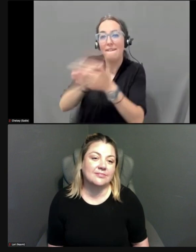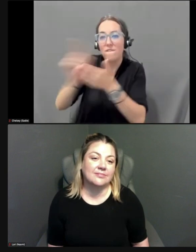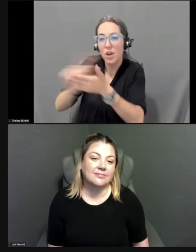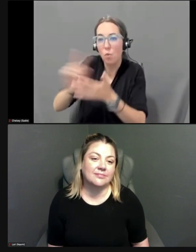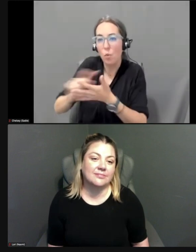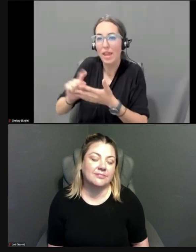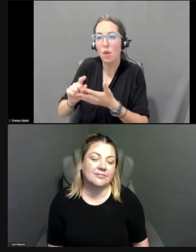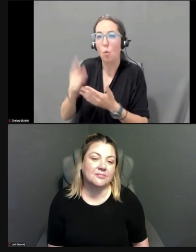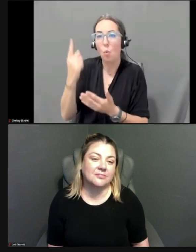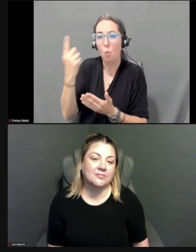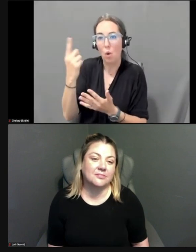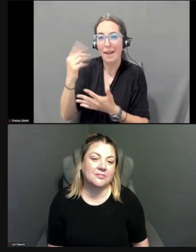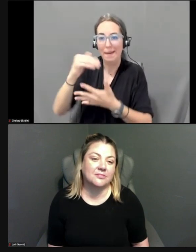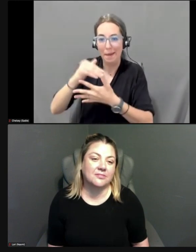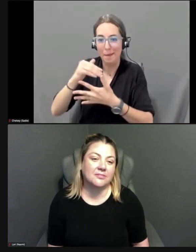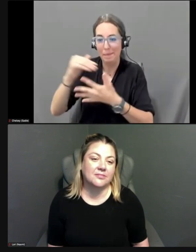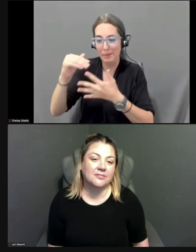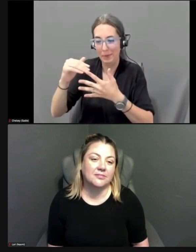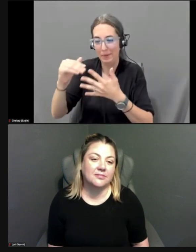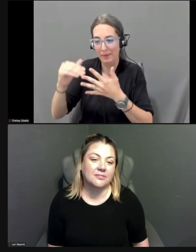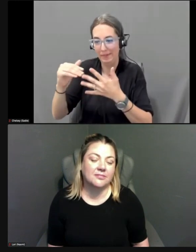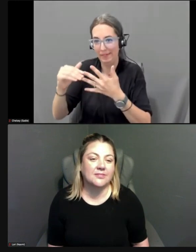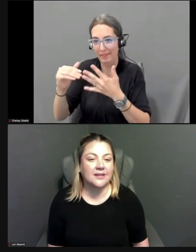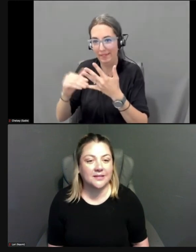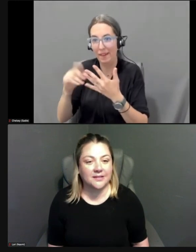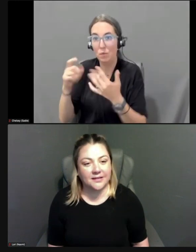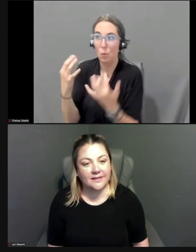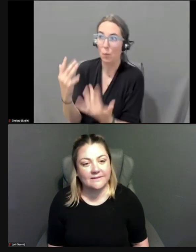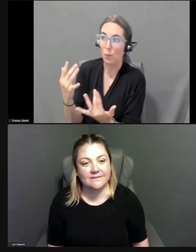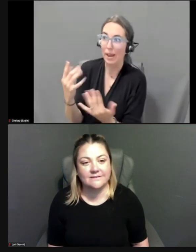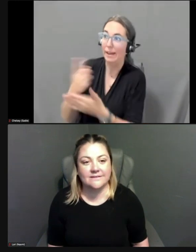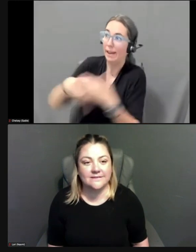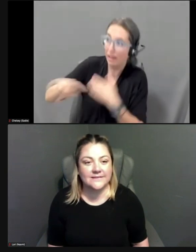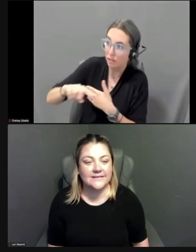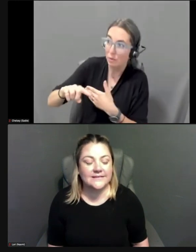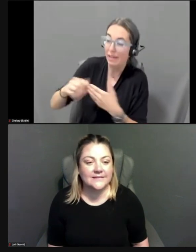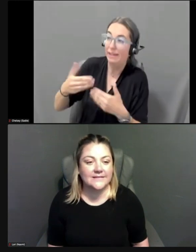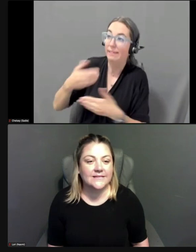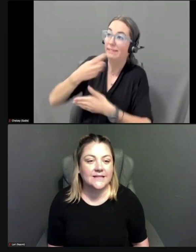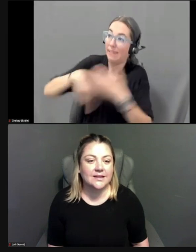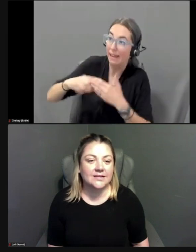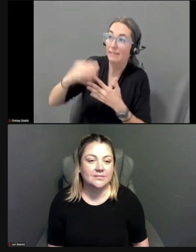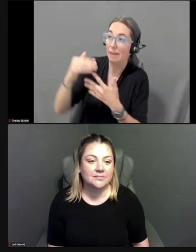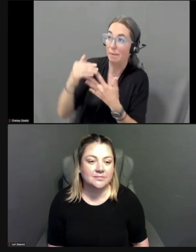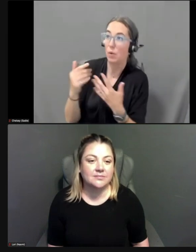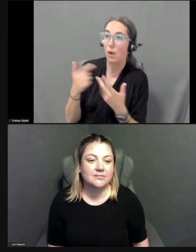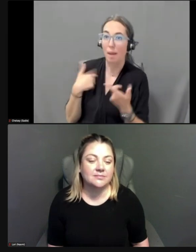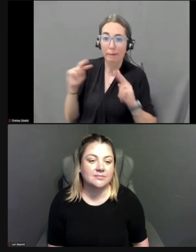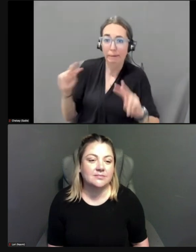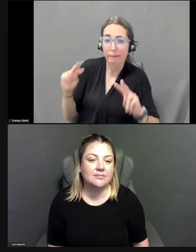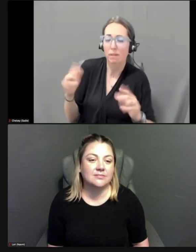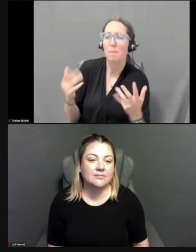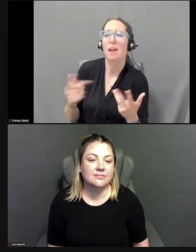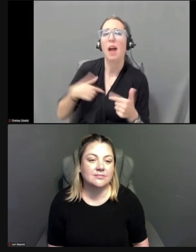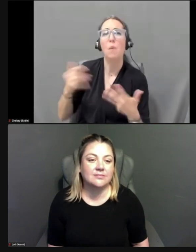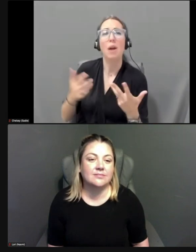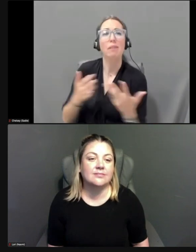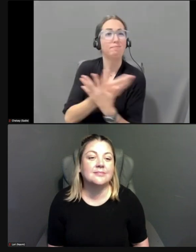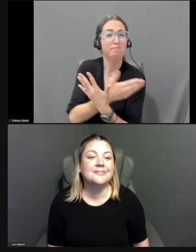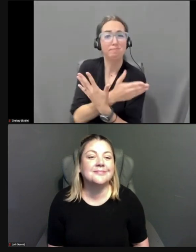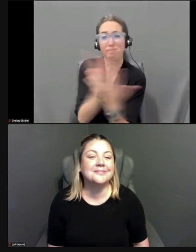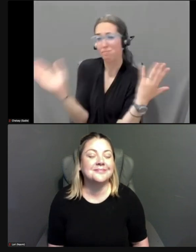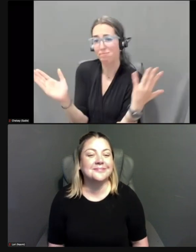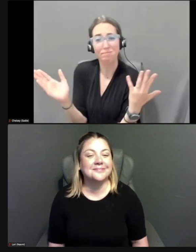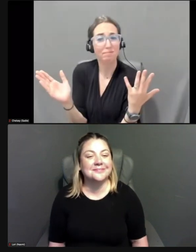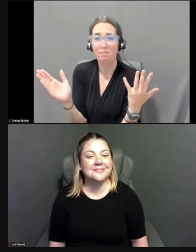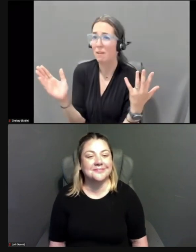And it's good because it gives you something to look forward to, but at the same time, it's like, I just want to lay down and watch like 10 episodes in a row, but